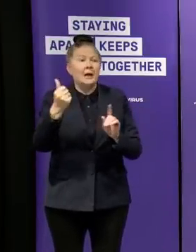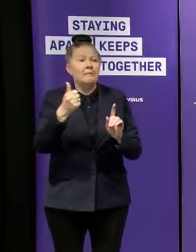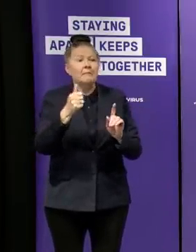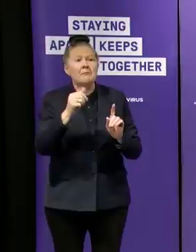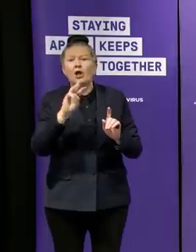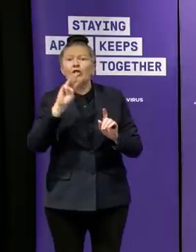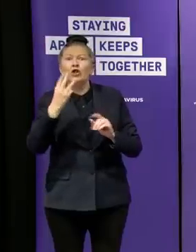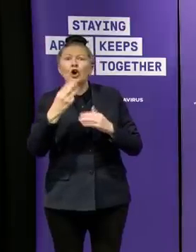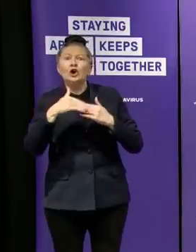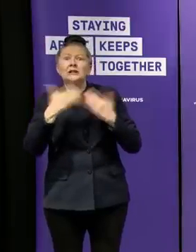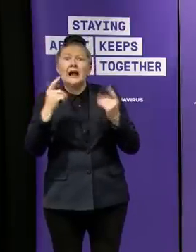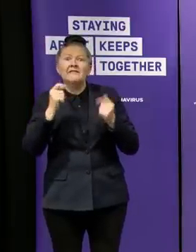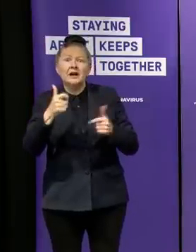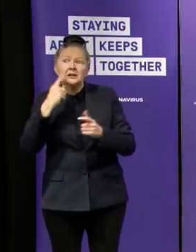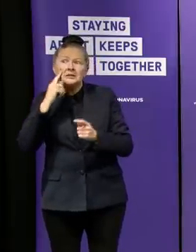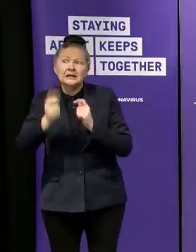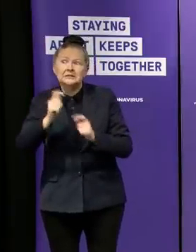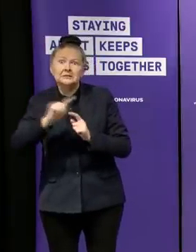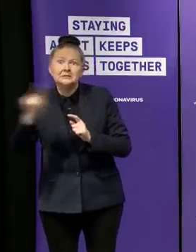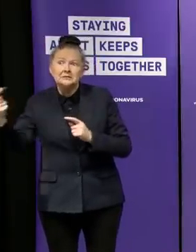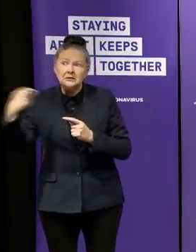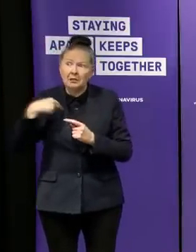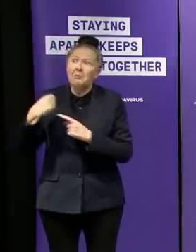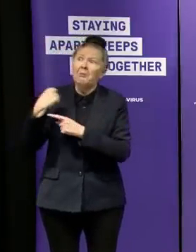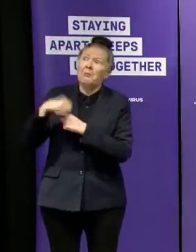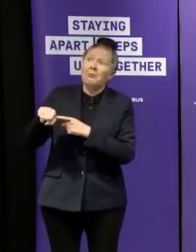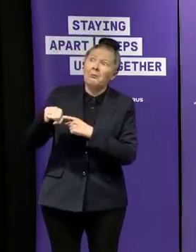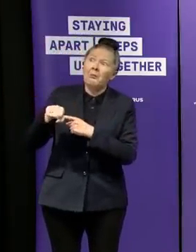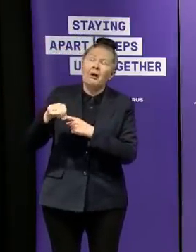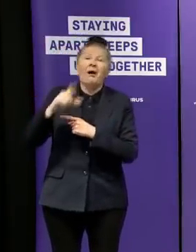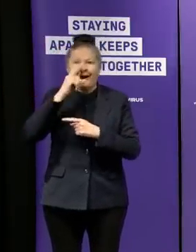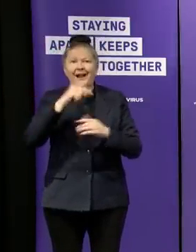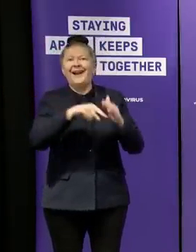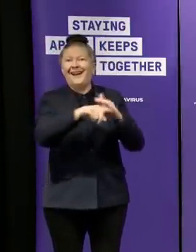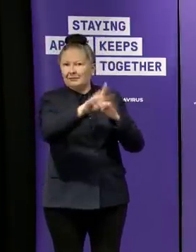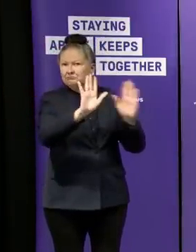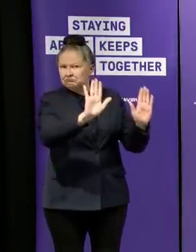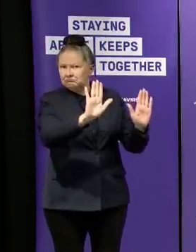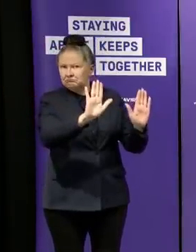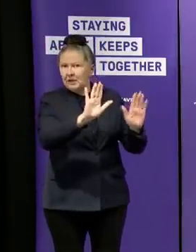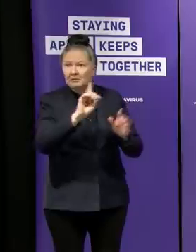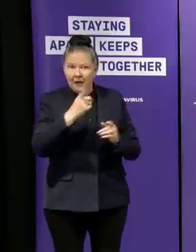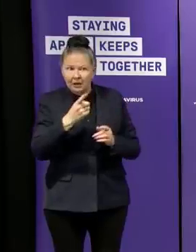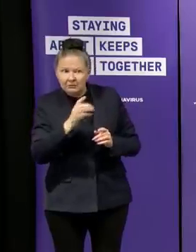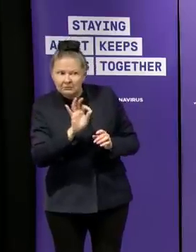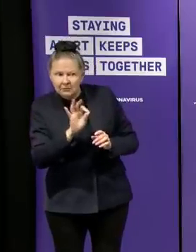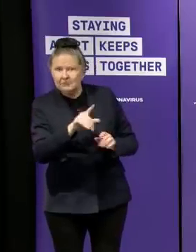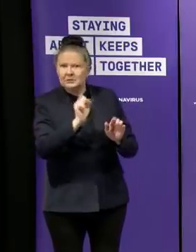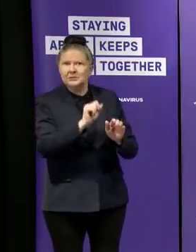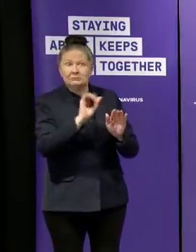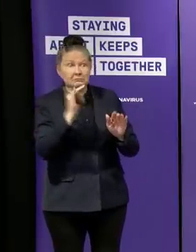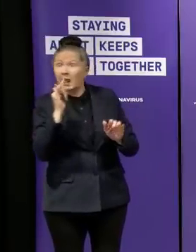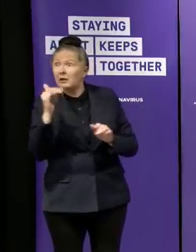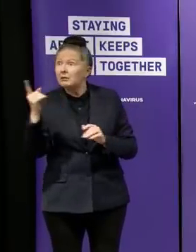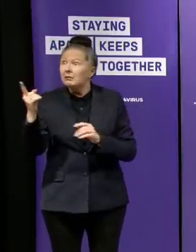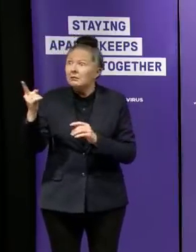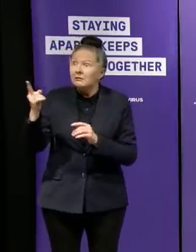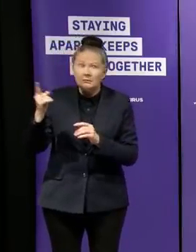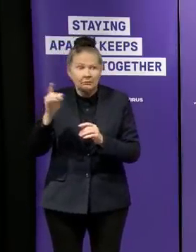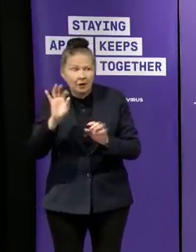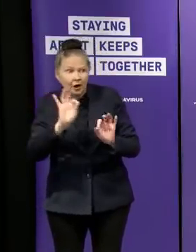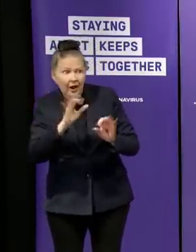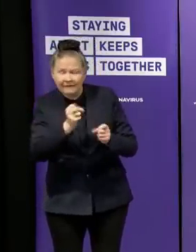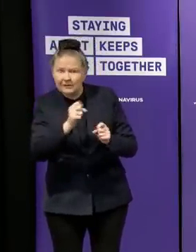to go back to normal. Others may get a negative result, and that will be confirmed that they need to stay in their home. But what